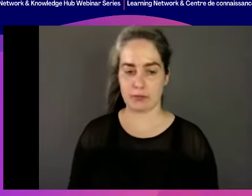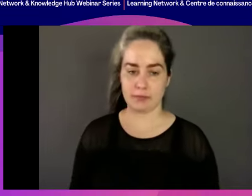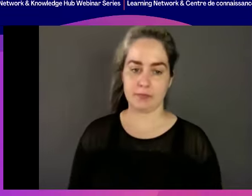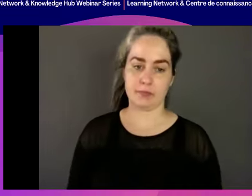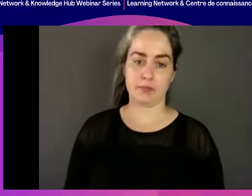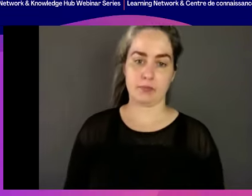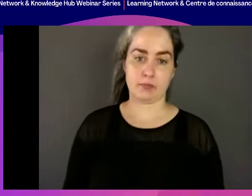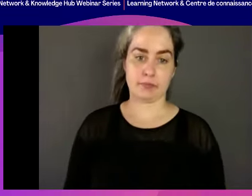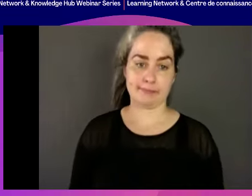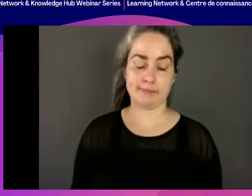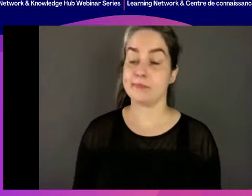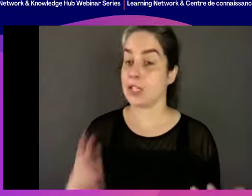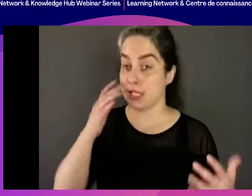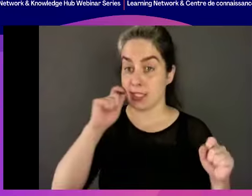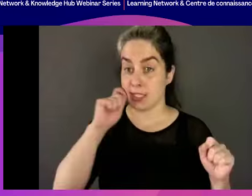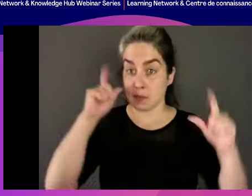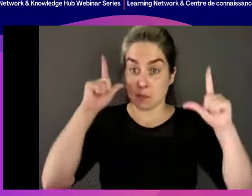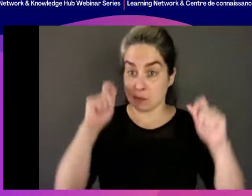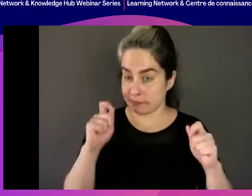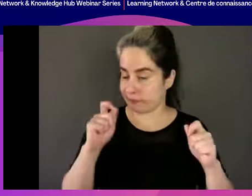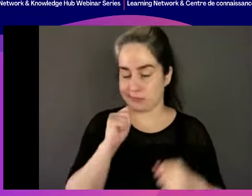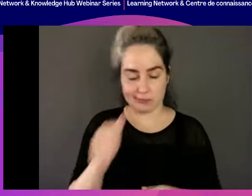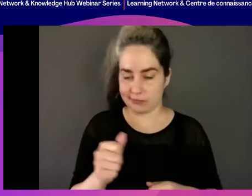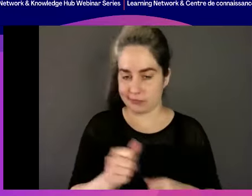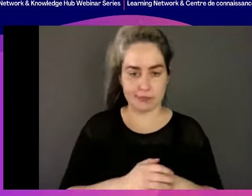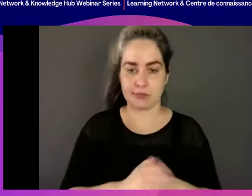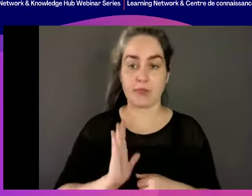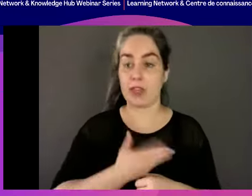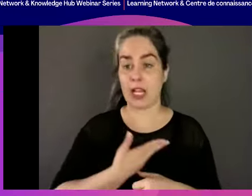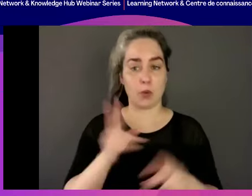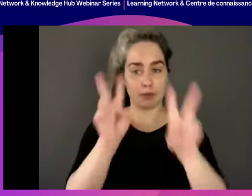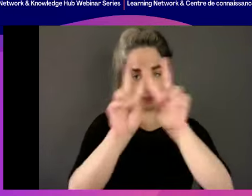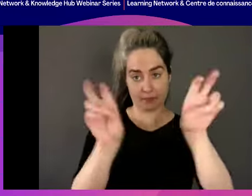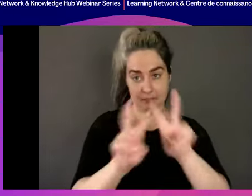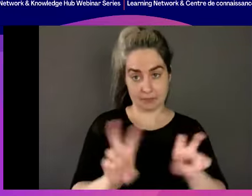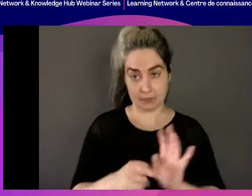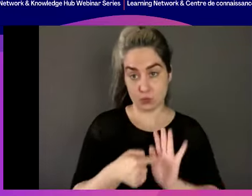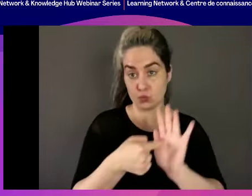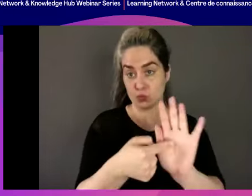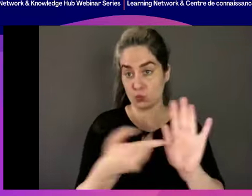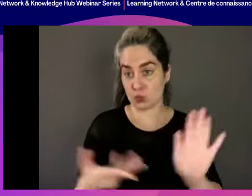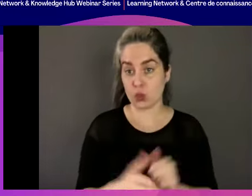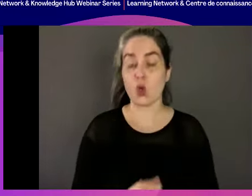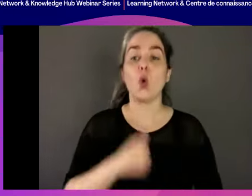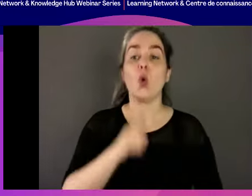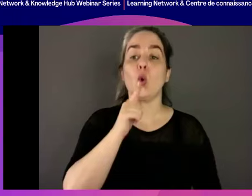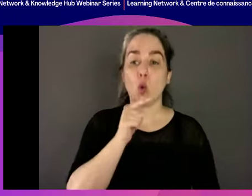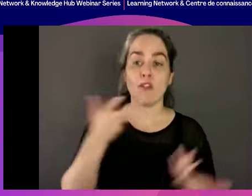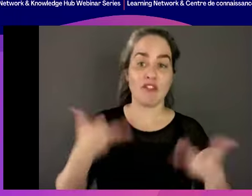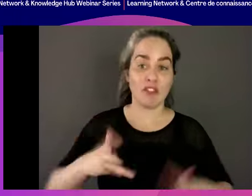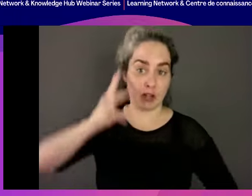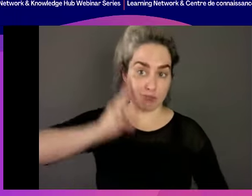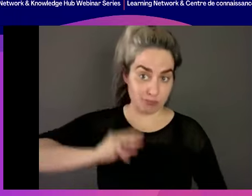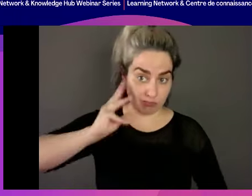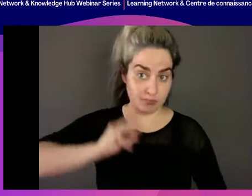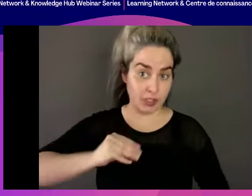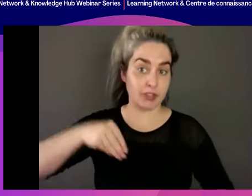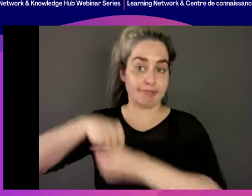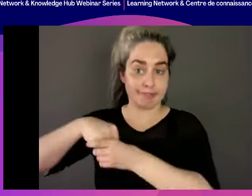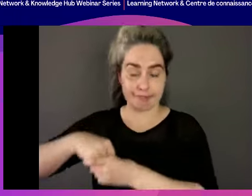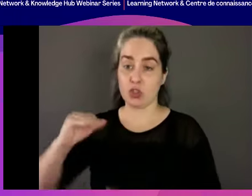And not surprisingly, our analyses also showed that those with that personal history in the child welfare